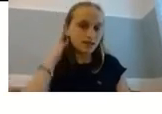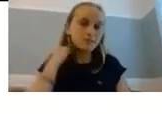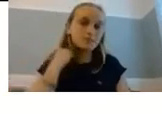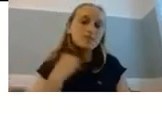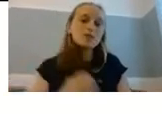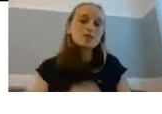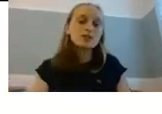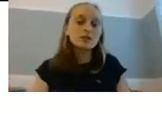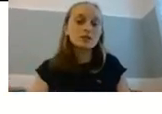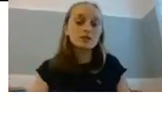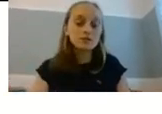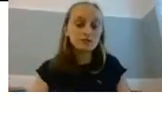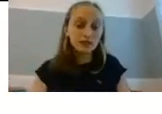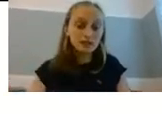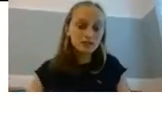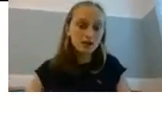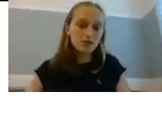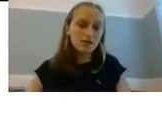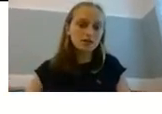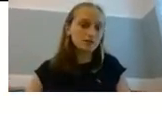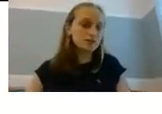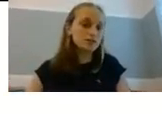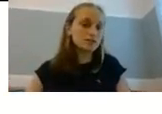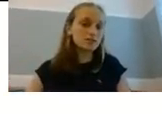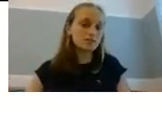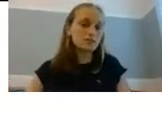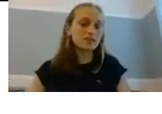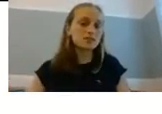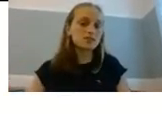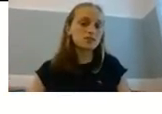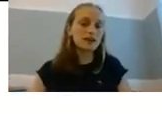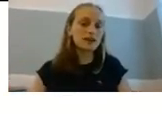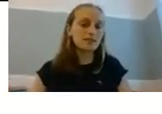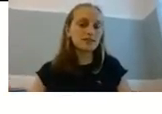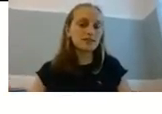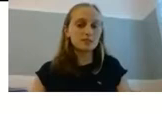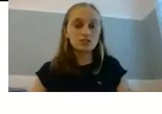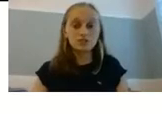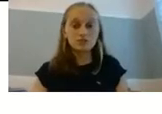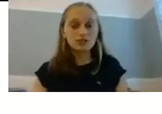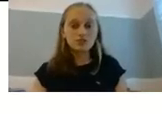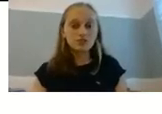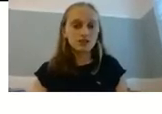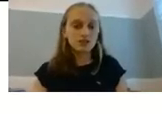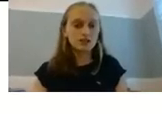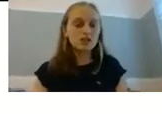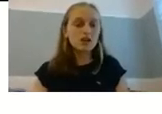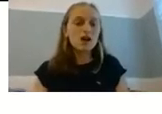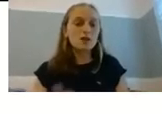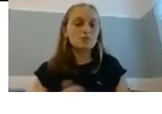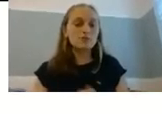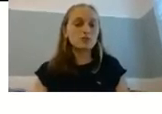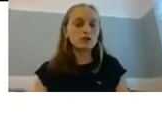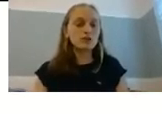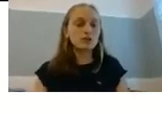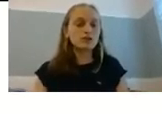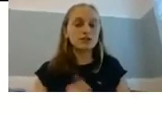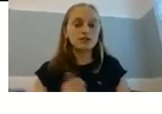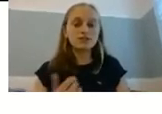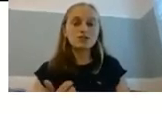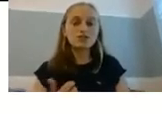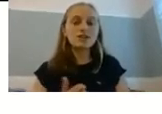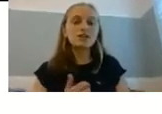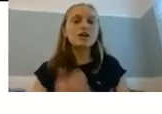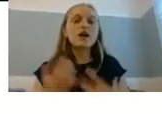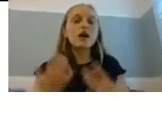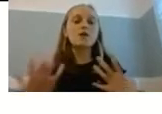society. So he went to France and learned these teaching methods using LSF which is the French Sign Language from Laurent Clerc, a